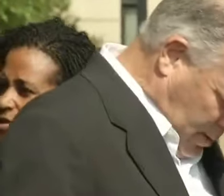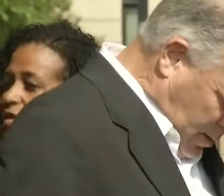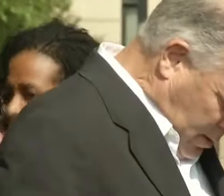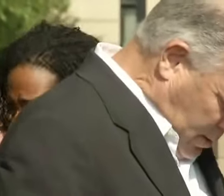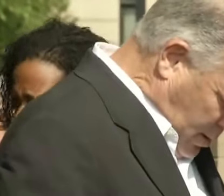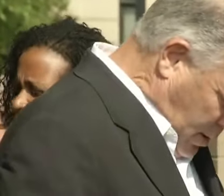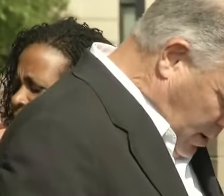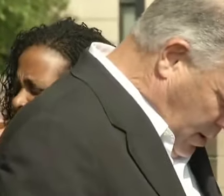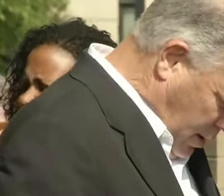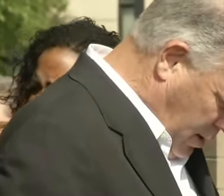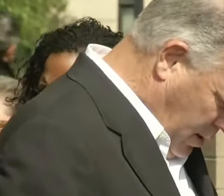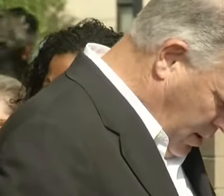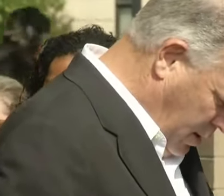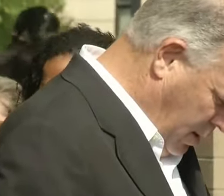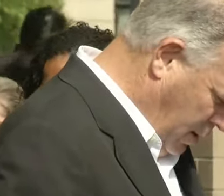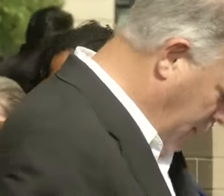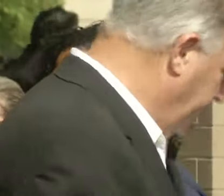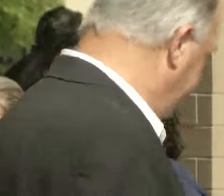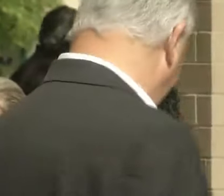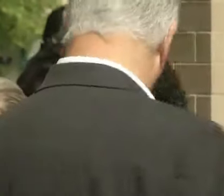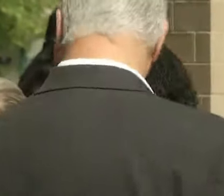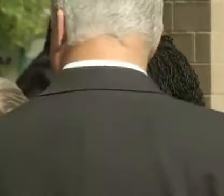Because oh my god,